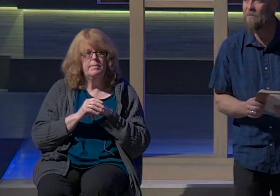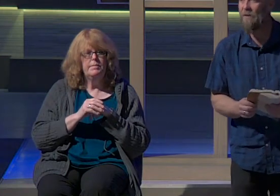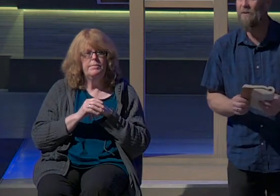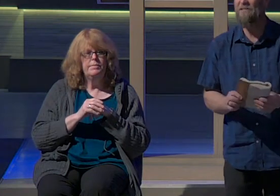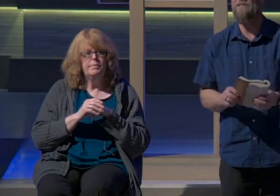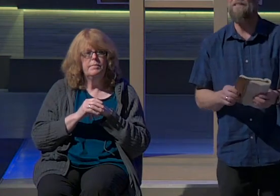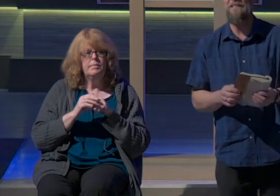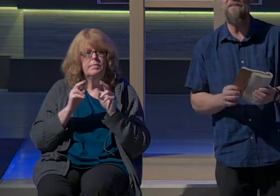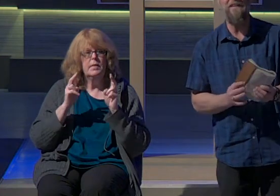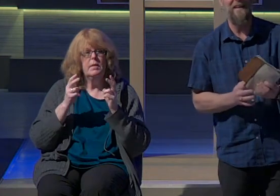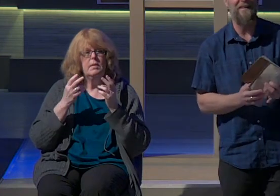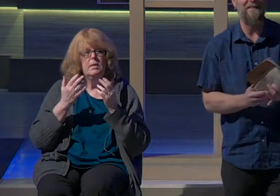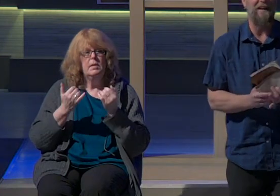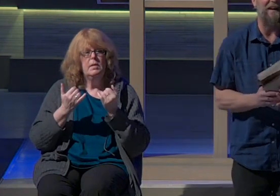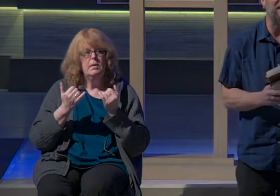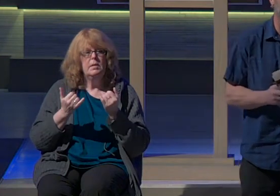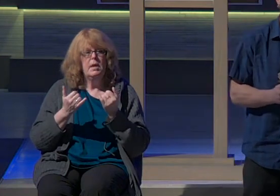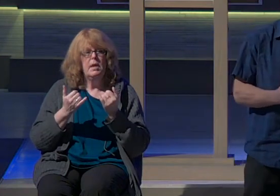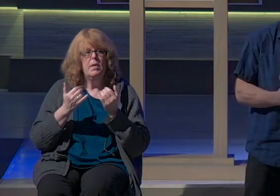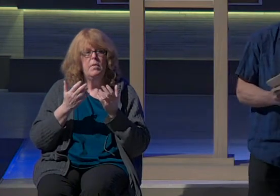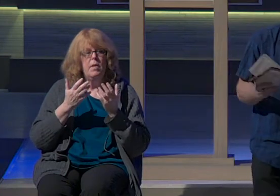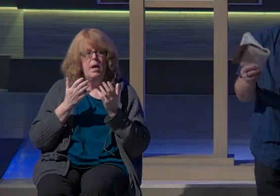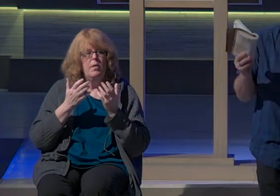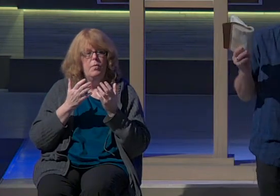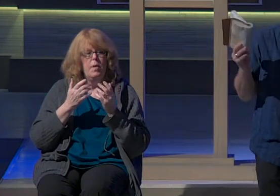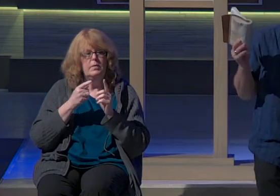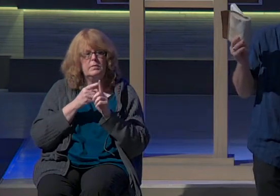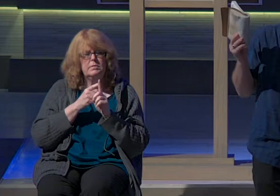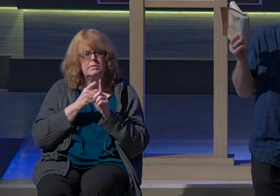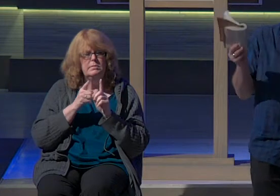Now is when I want to start to deviate, I guess,